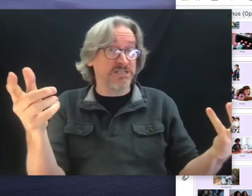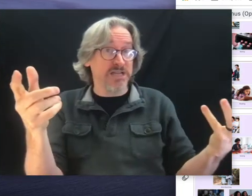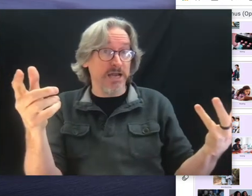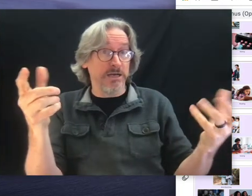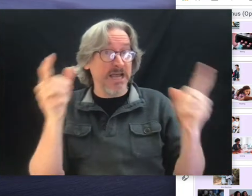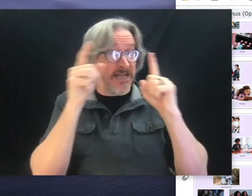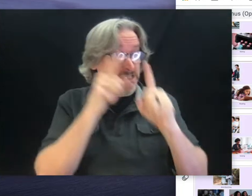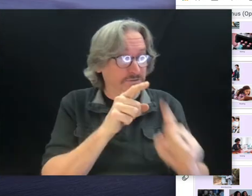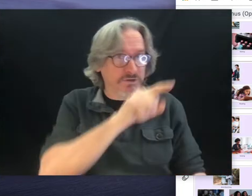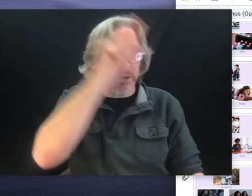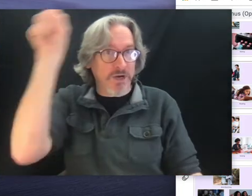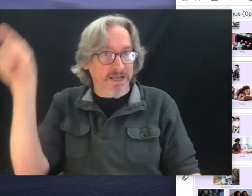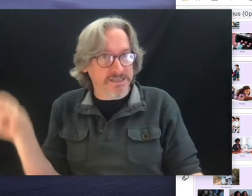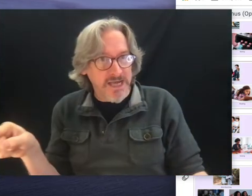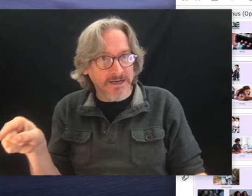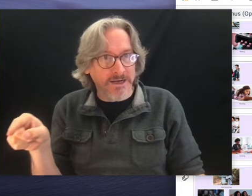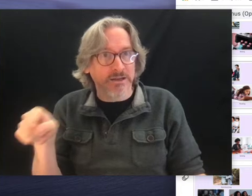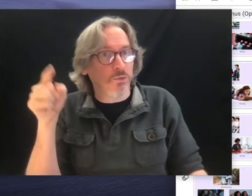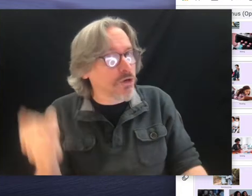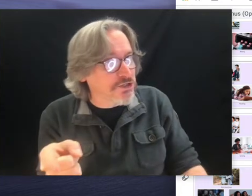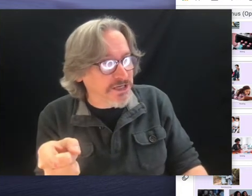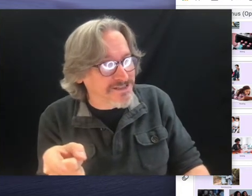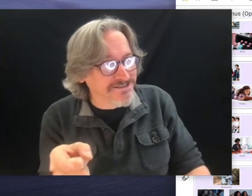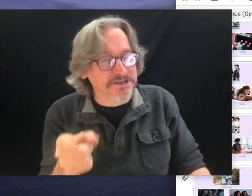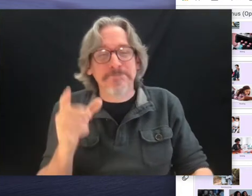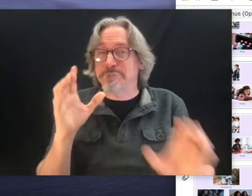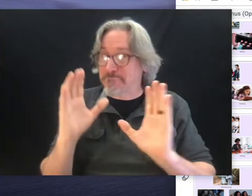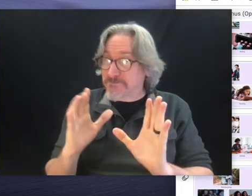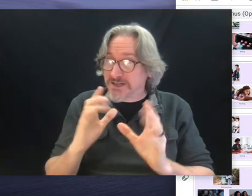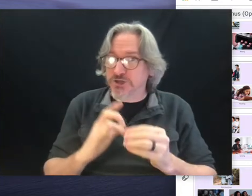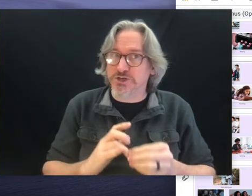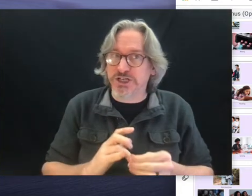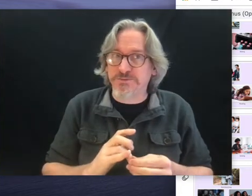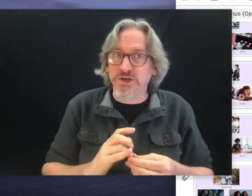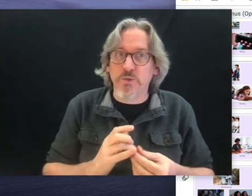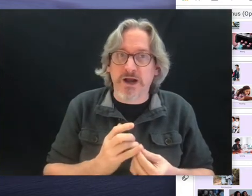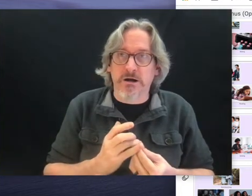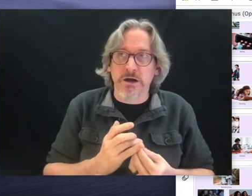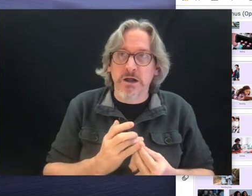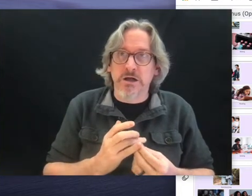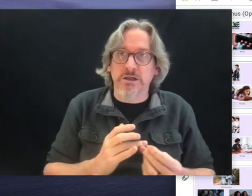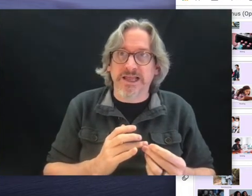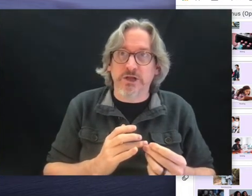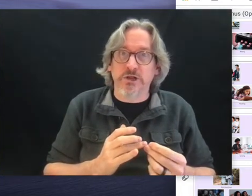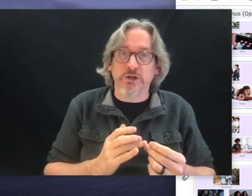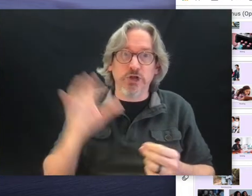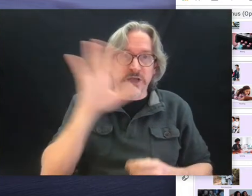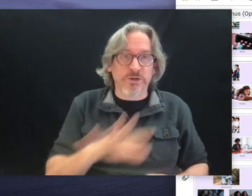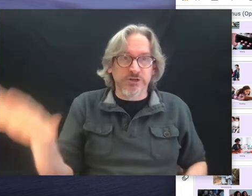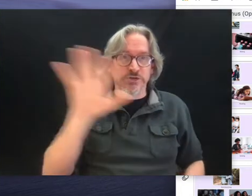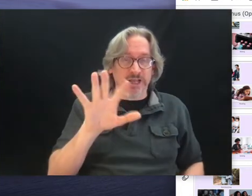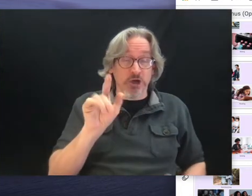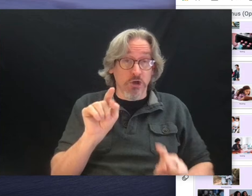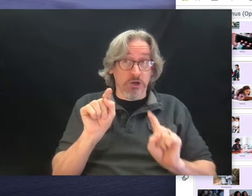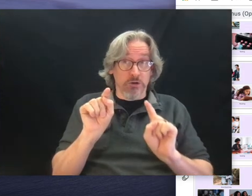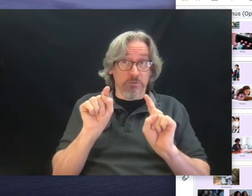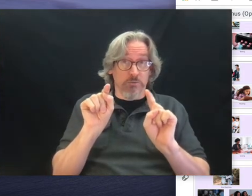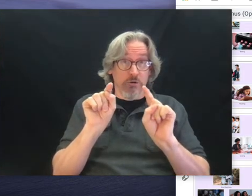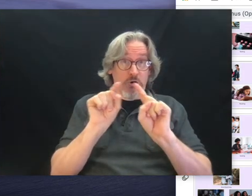what's the sign. It's different than what gets signed in the worksheets. So just be aware, like look at what they're